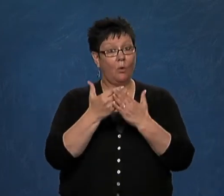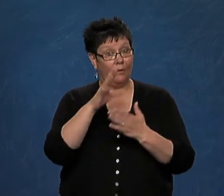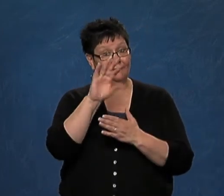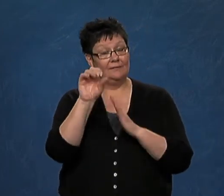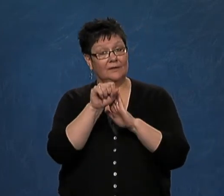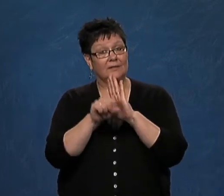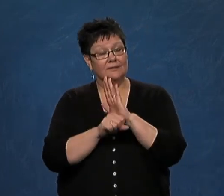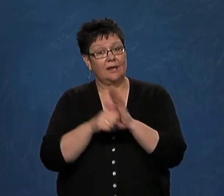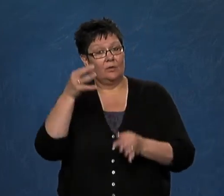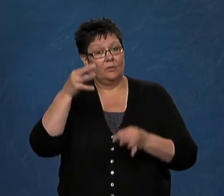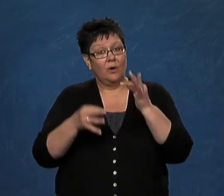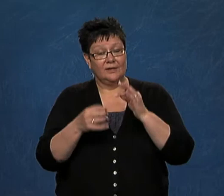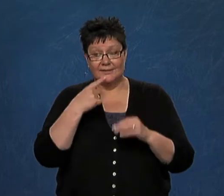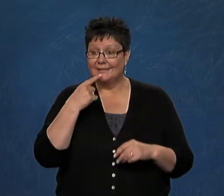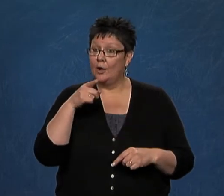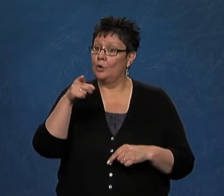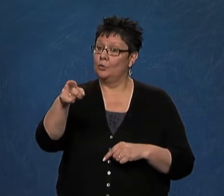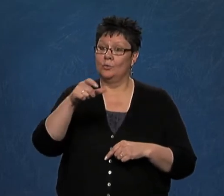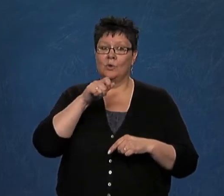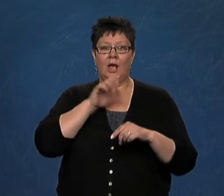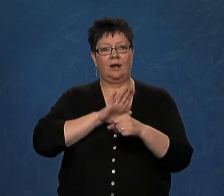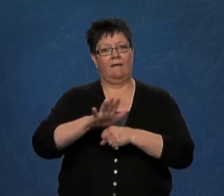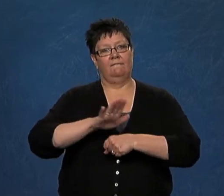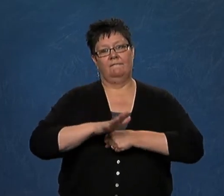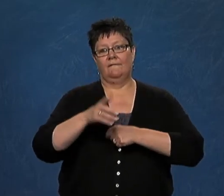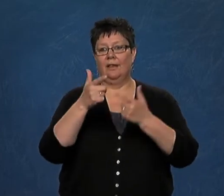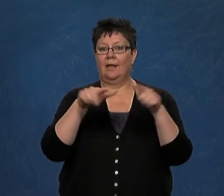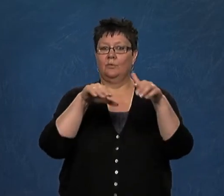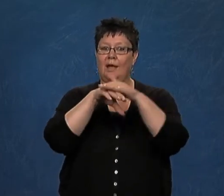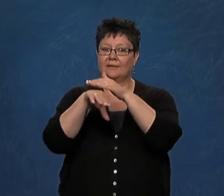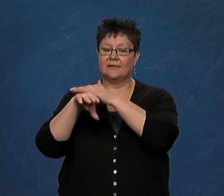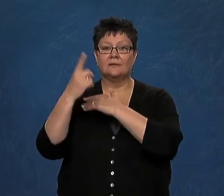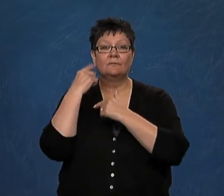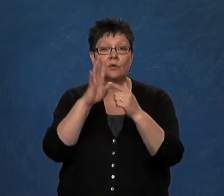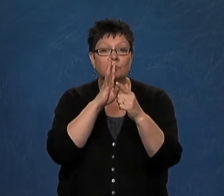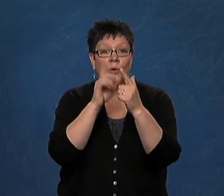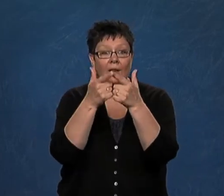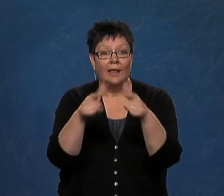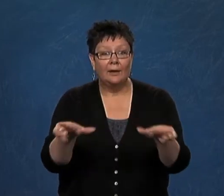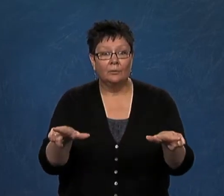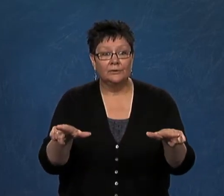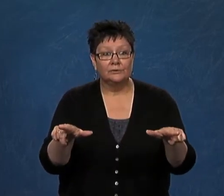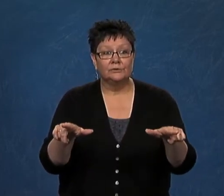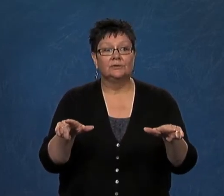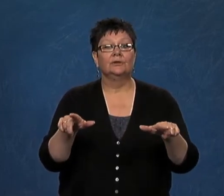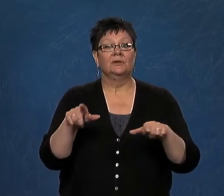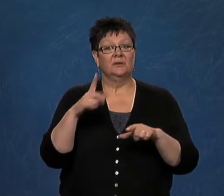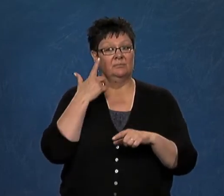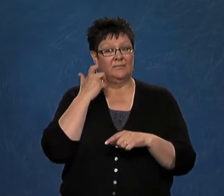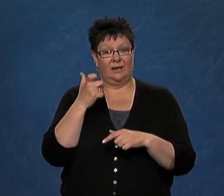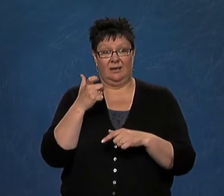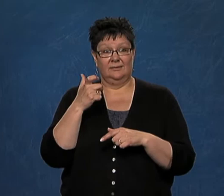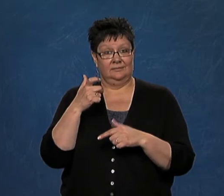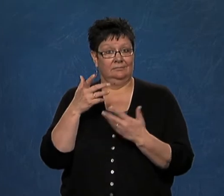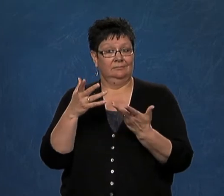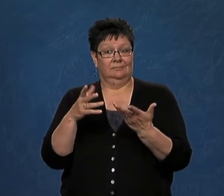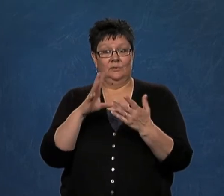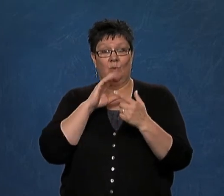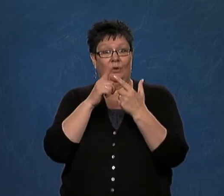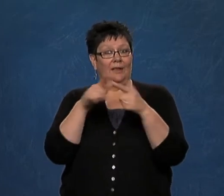Justice is now saying, 50 states saying we're not providing language access, even for spoken language.